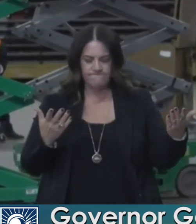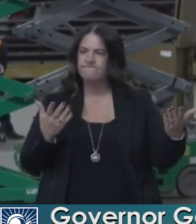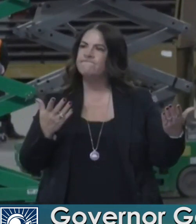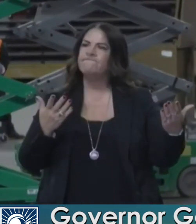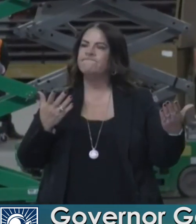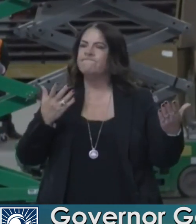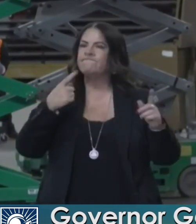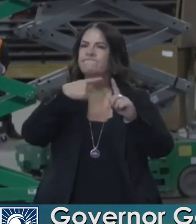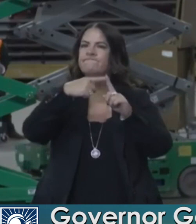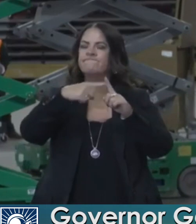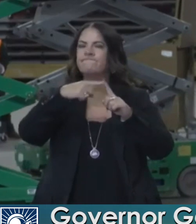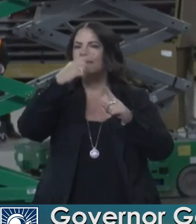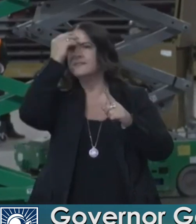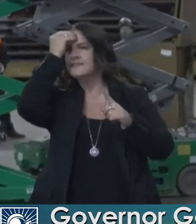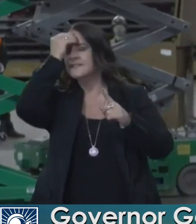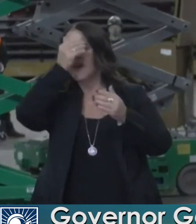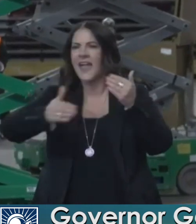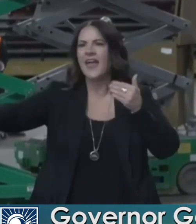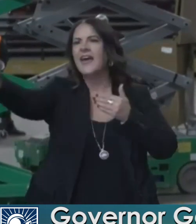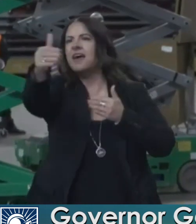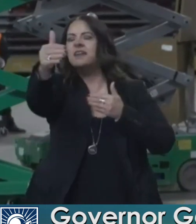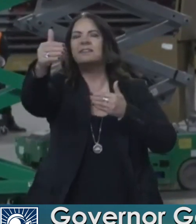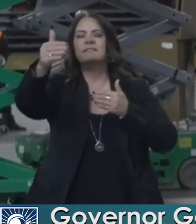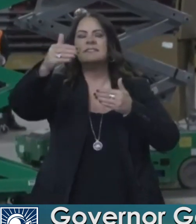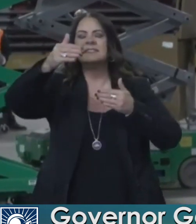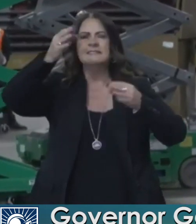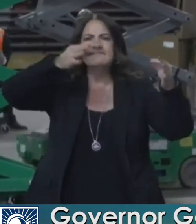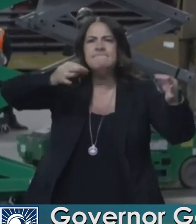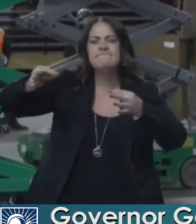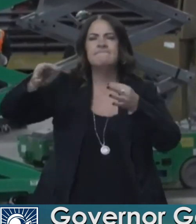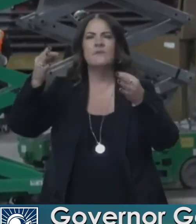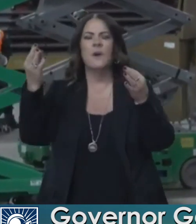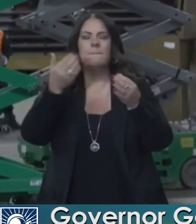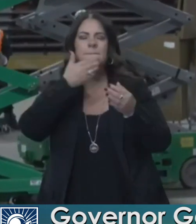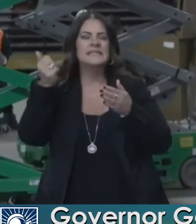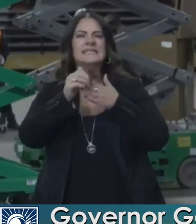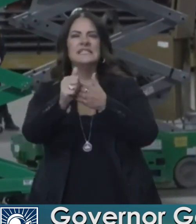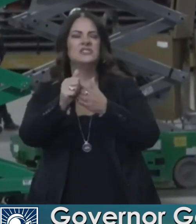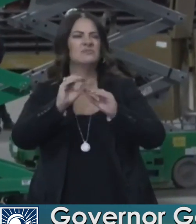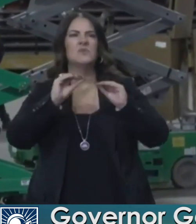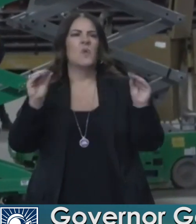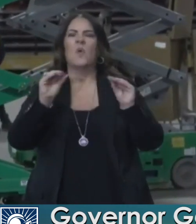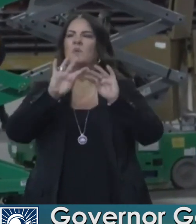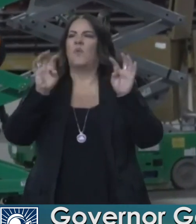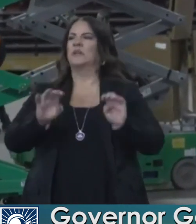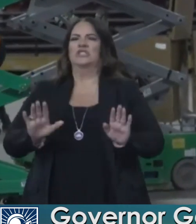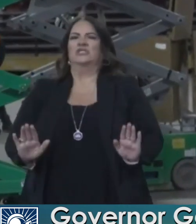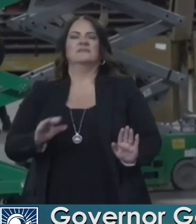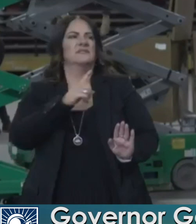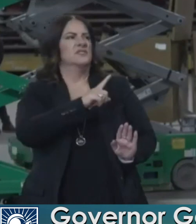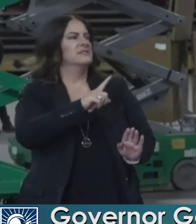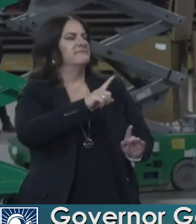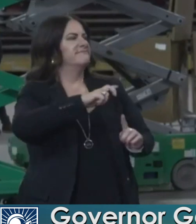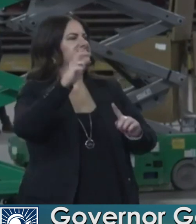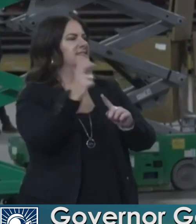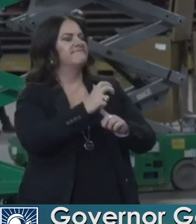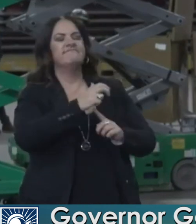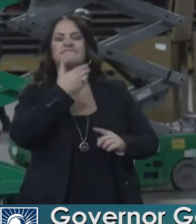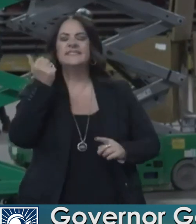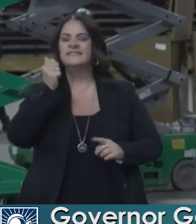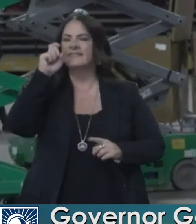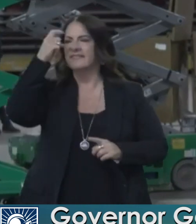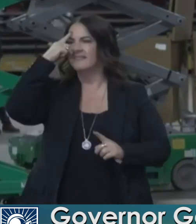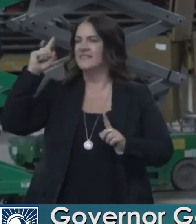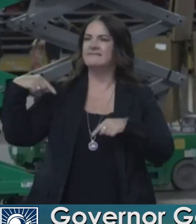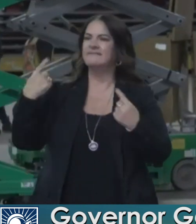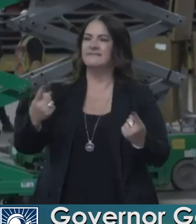forward-looking, bold, decisive leadership. There's no question you're the best governor in America, but when history is